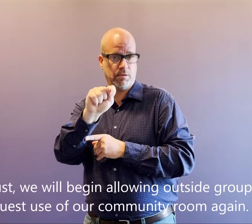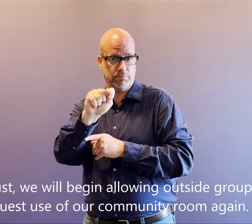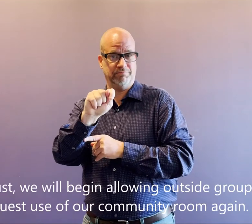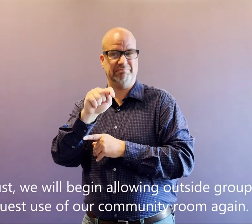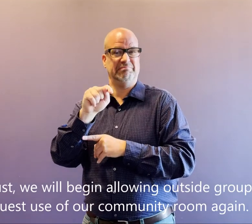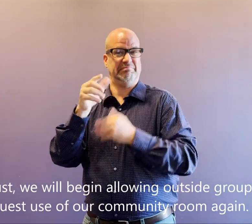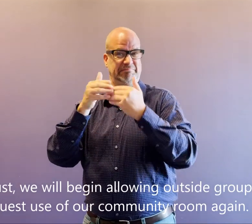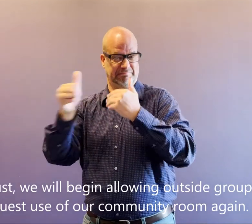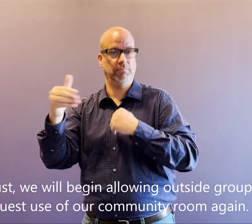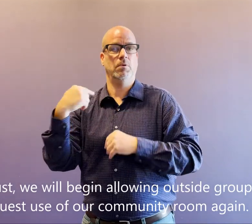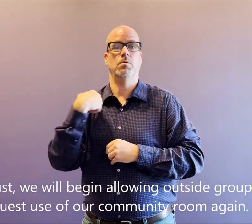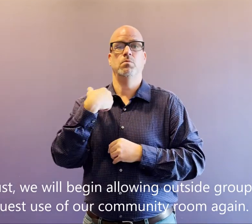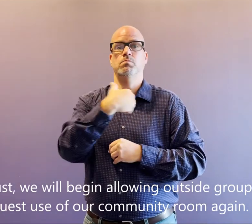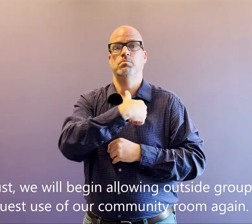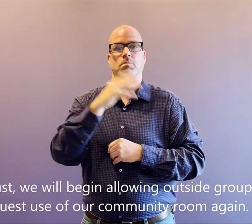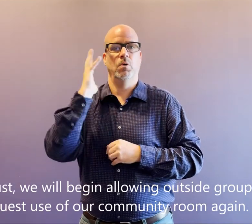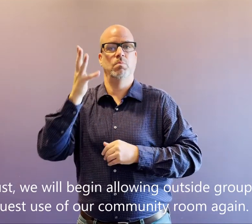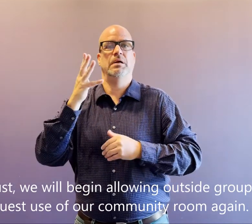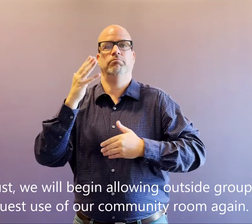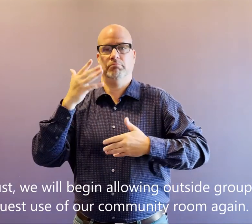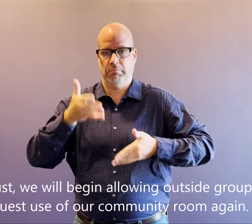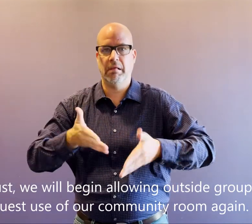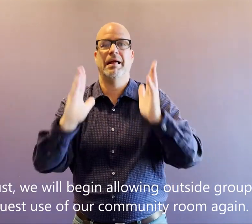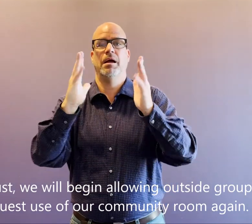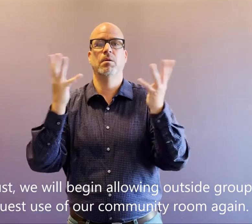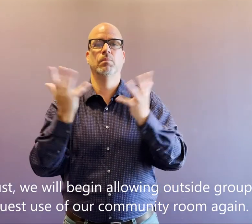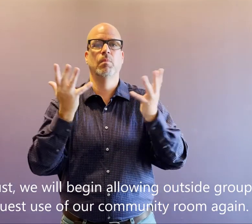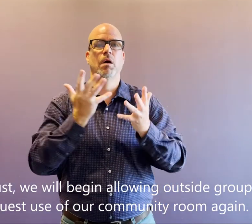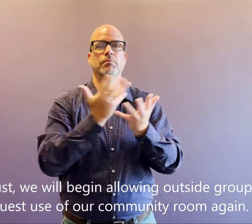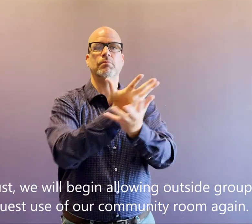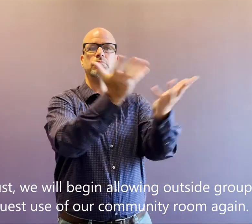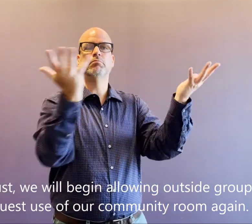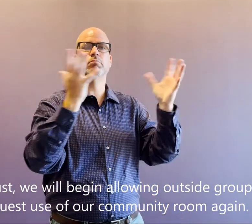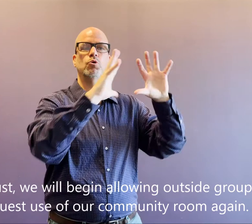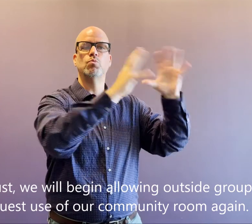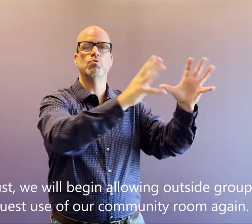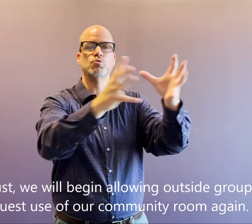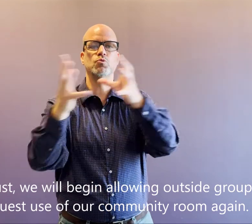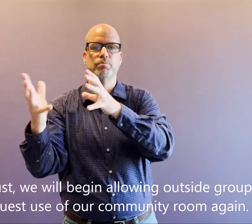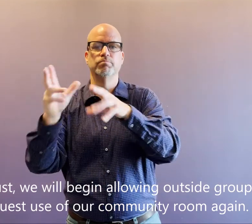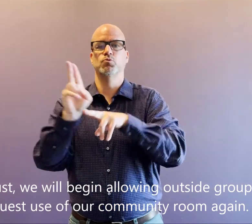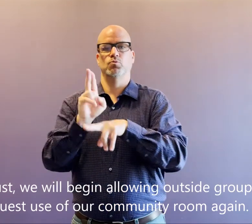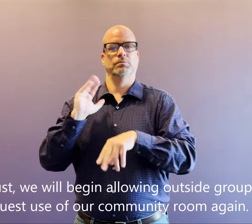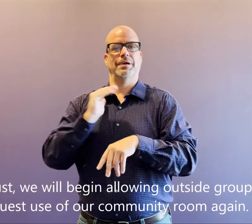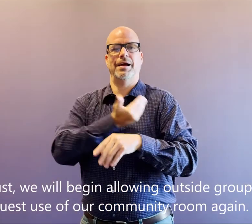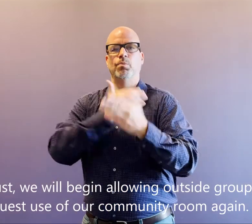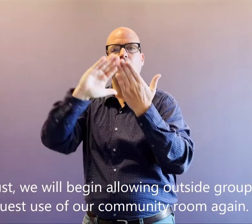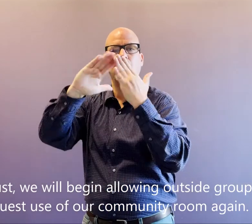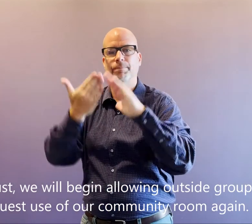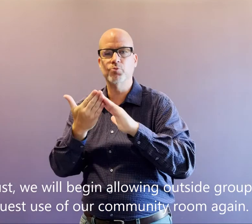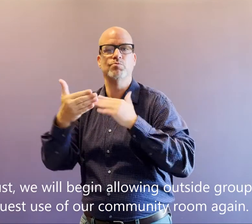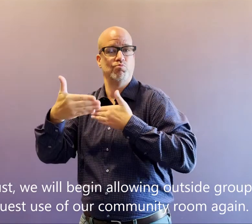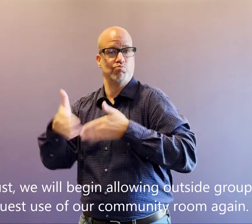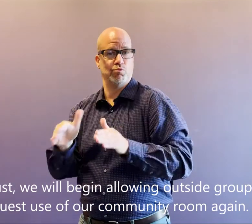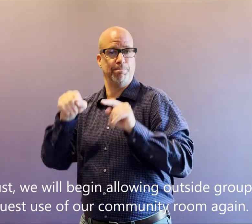In August, we will begin allowing outside groups to request use of our community room again.